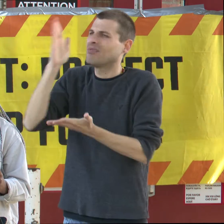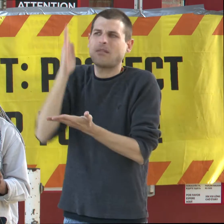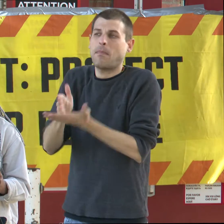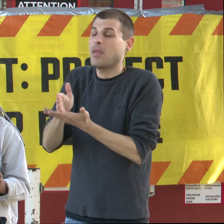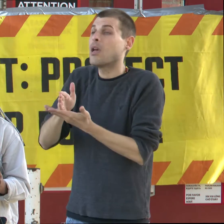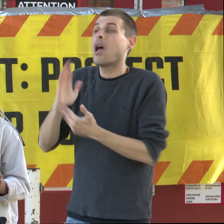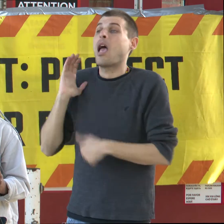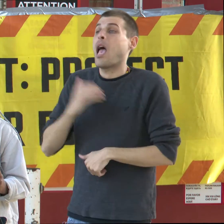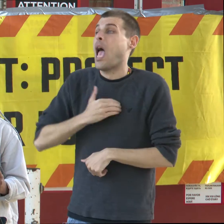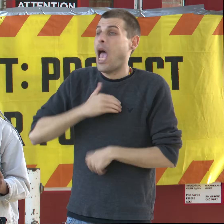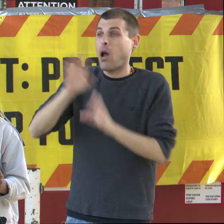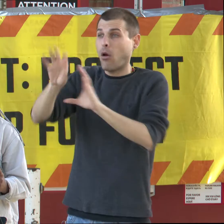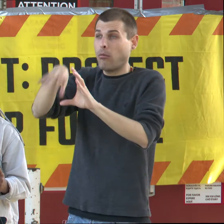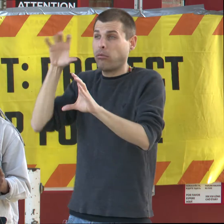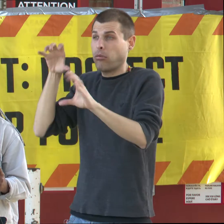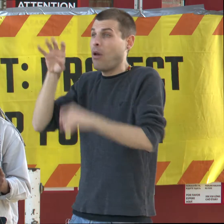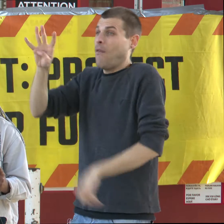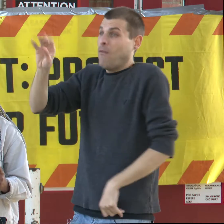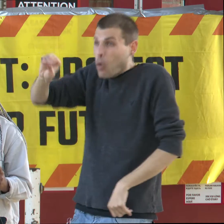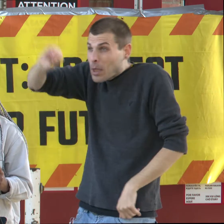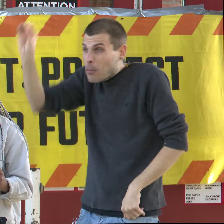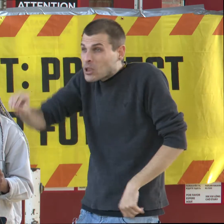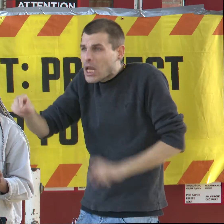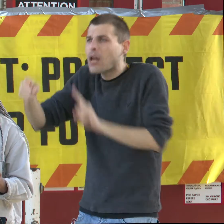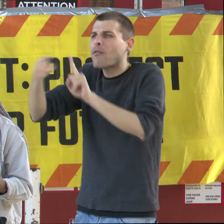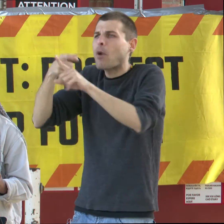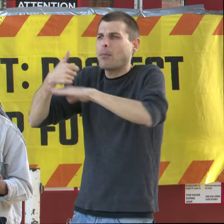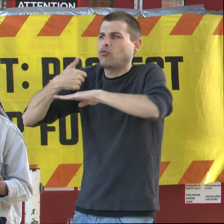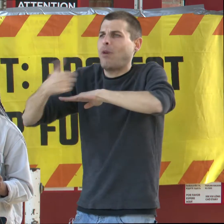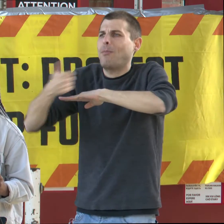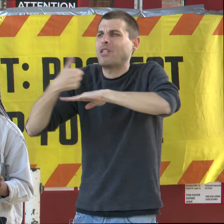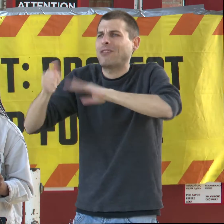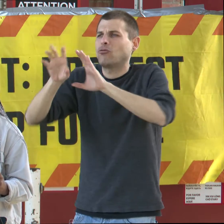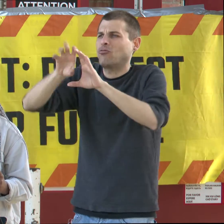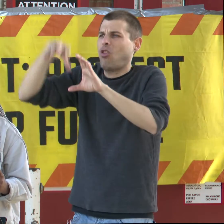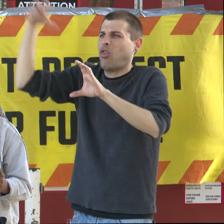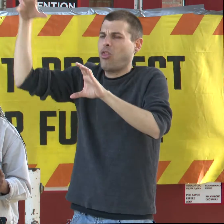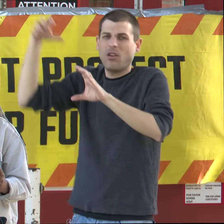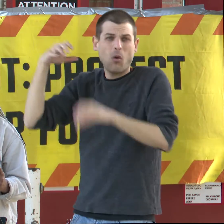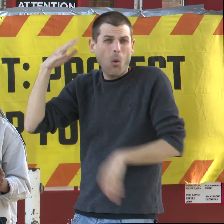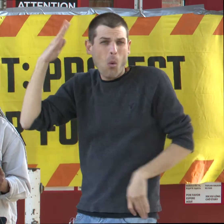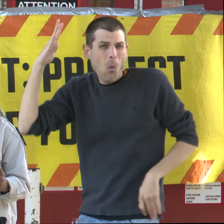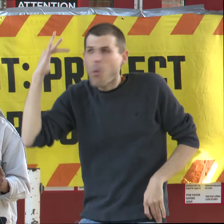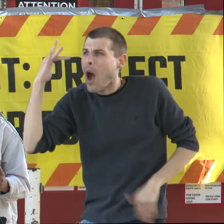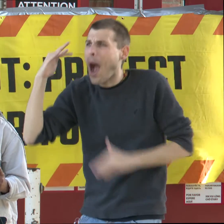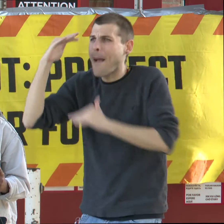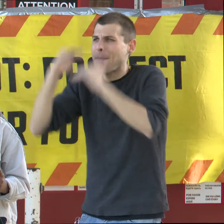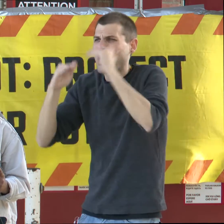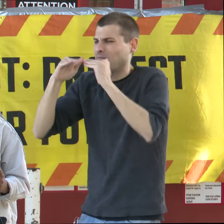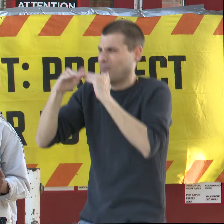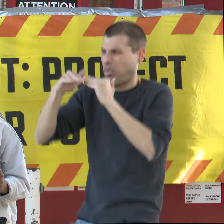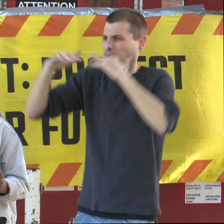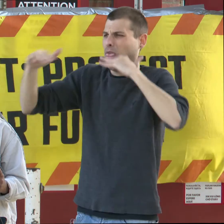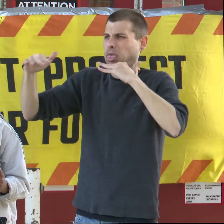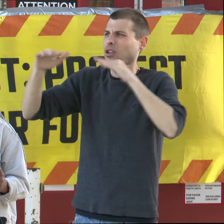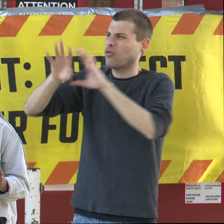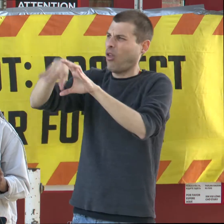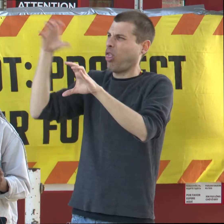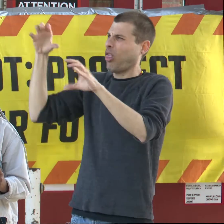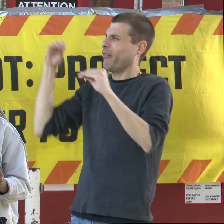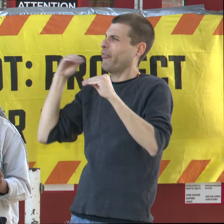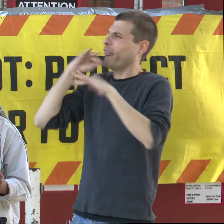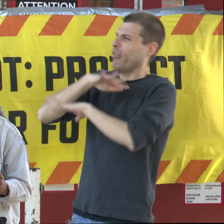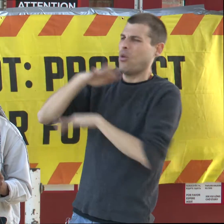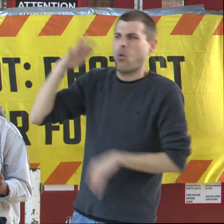carbon emissions come from transportation. What's even the point of any infrastructure investment that increases carbon emissions if we have